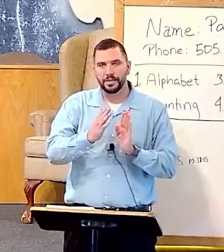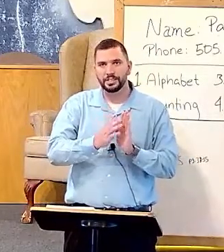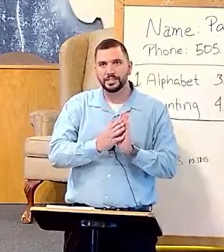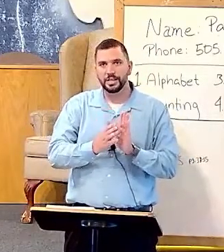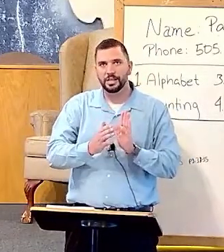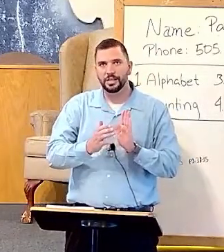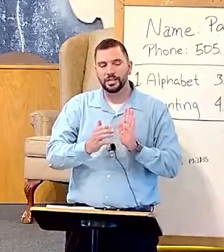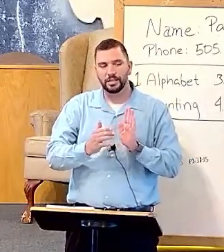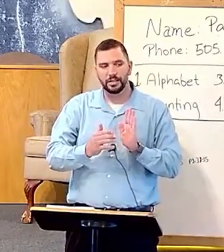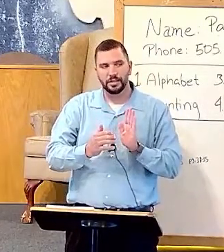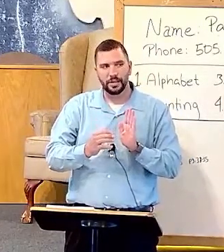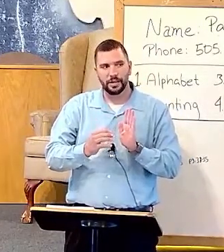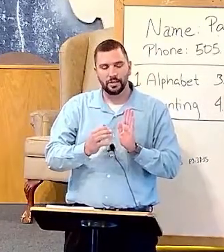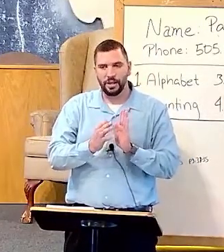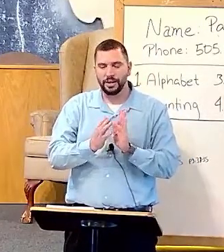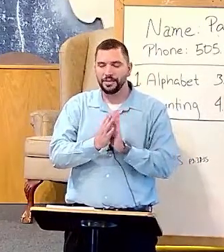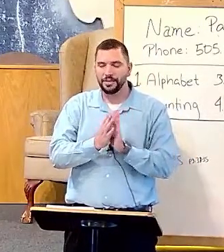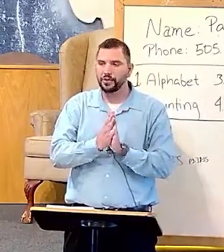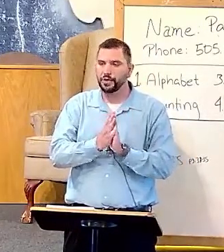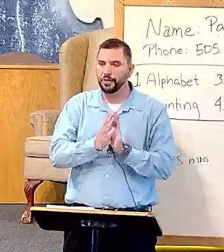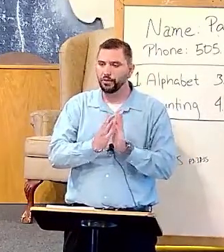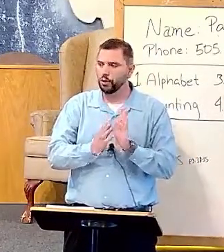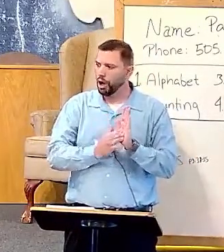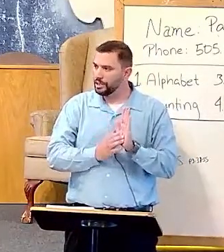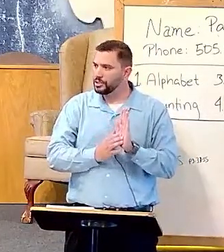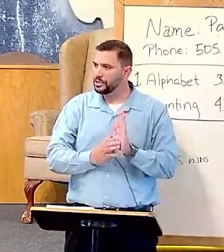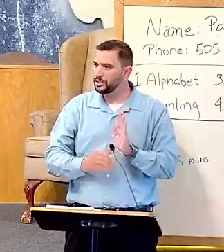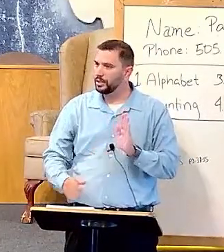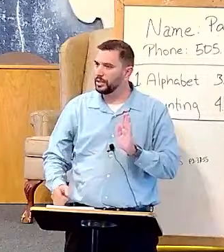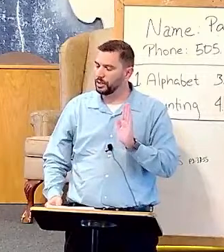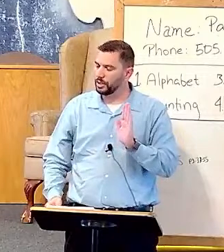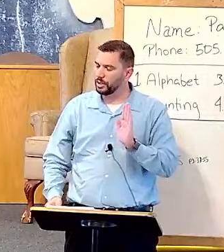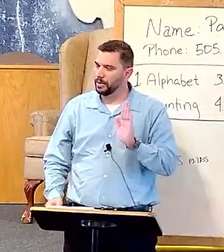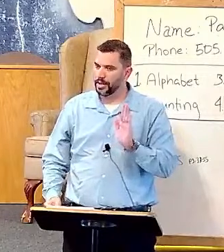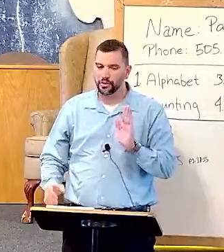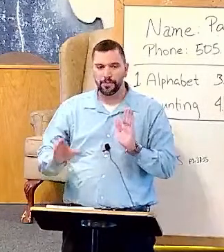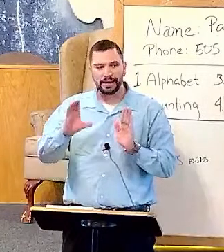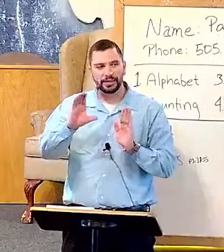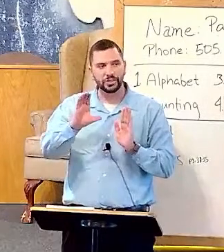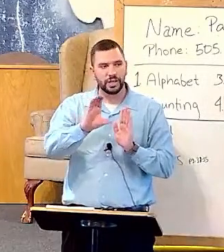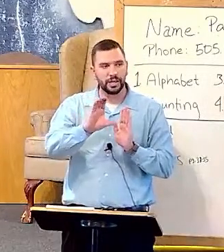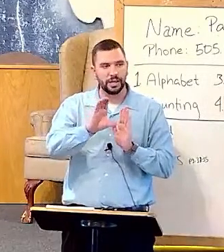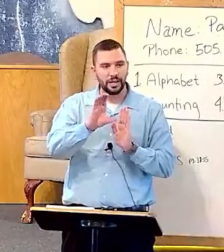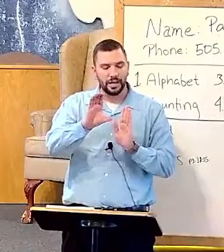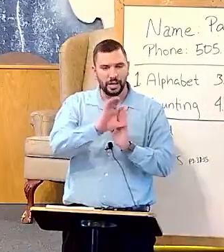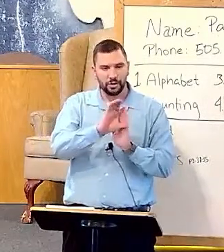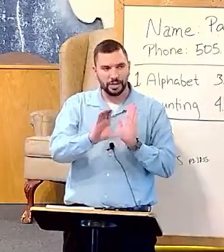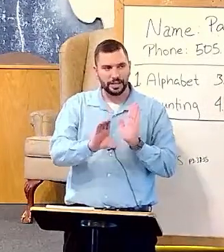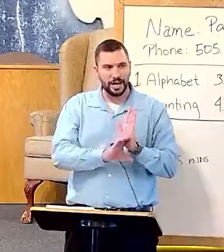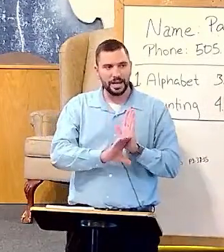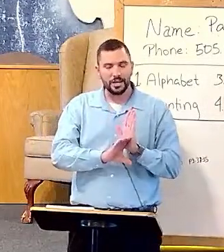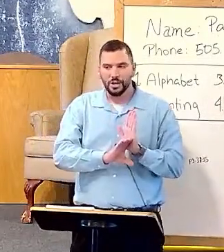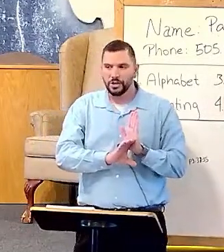is anything to do with laws is going to be your hand. So if you make a C and you go like that, you're talking